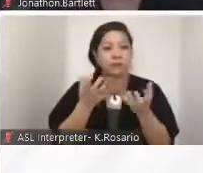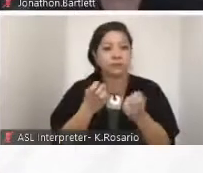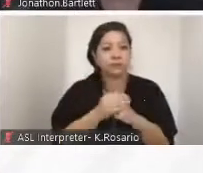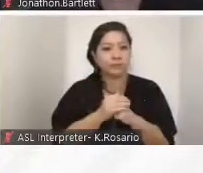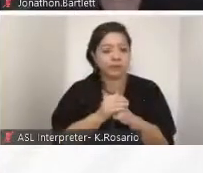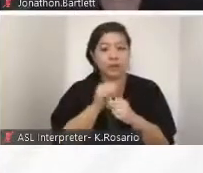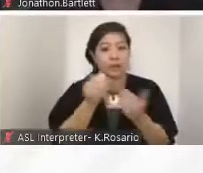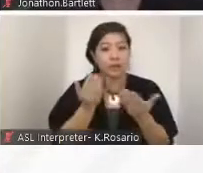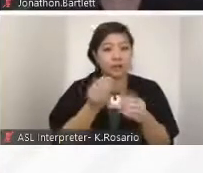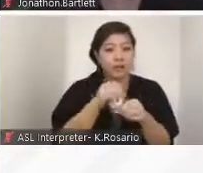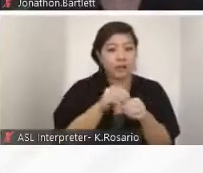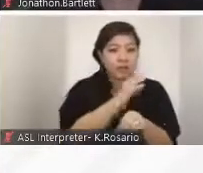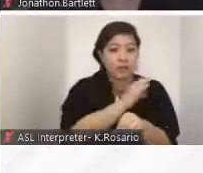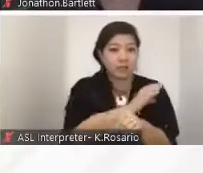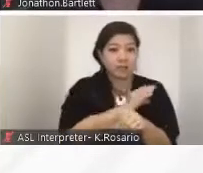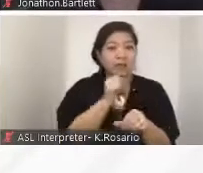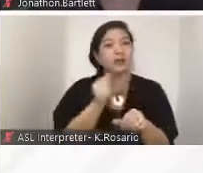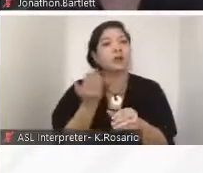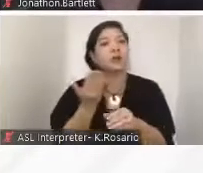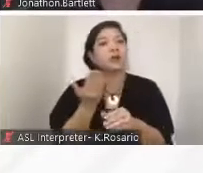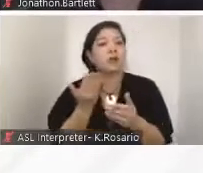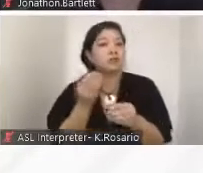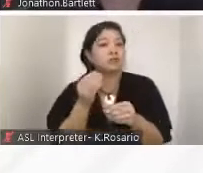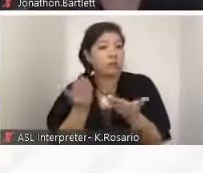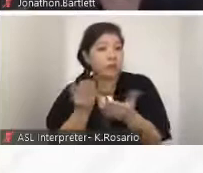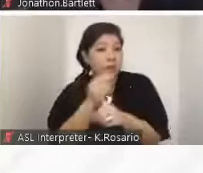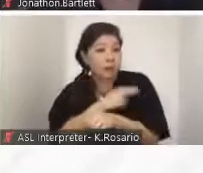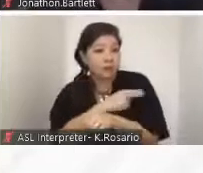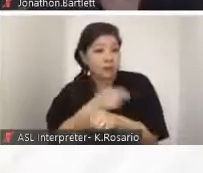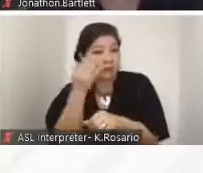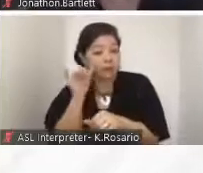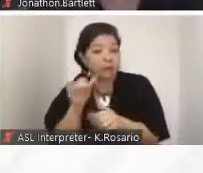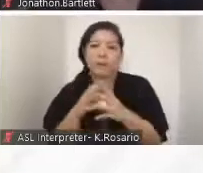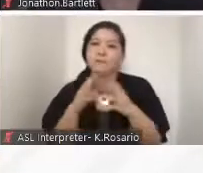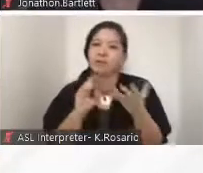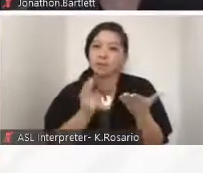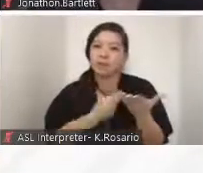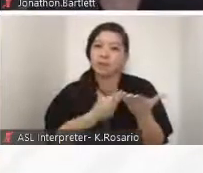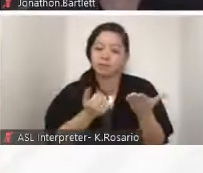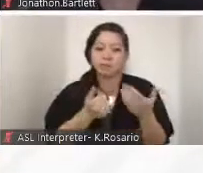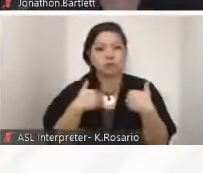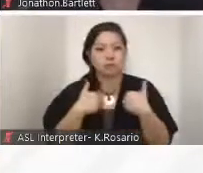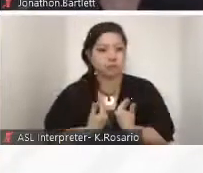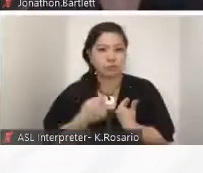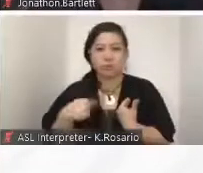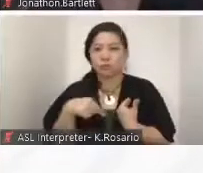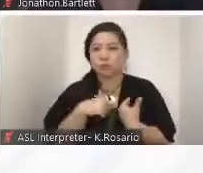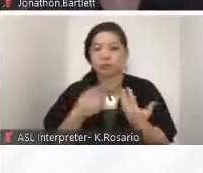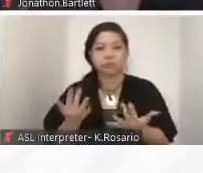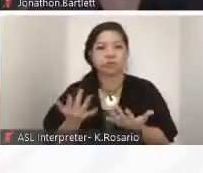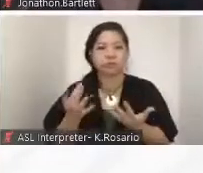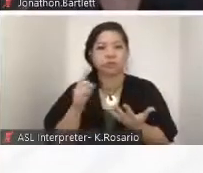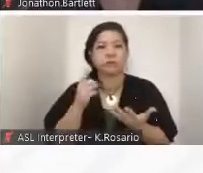the clinics and not in the hospitals. I know many of us are tired and we long for